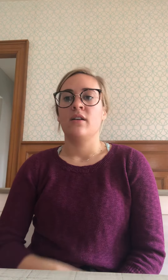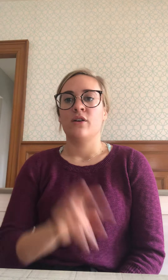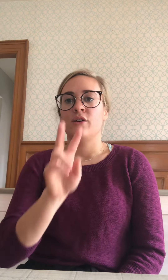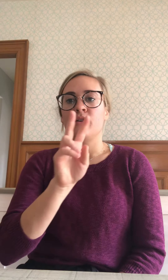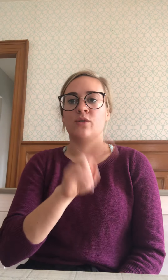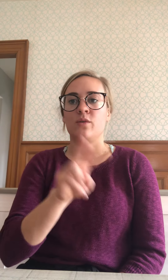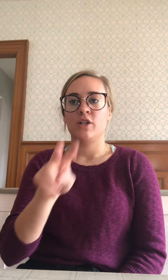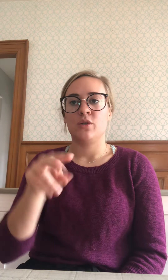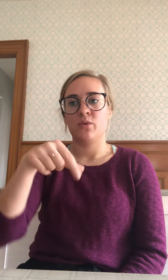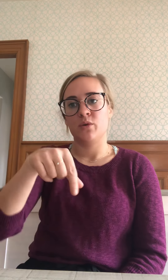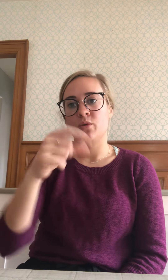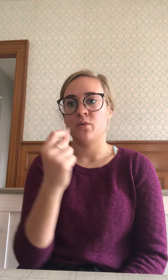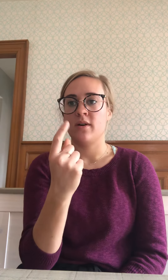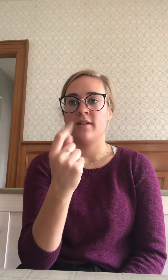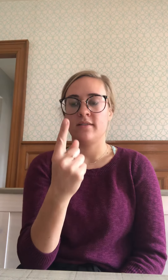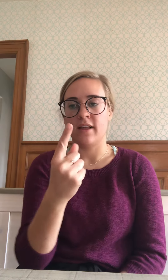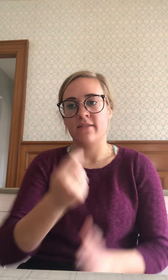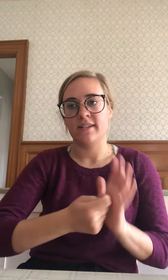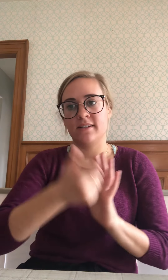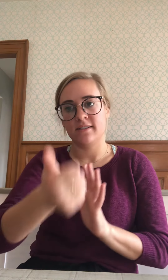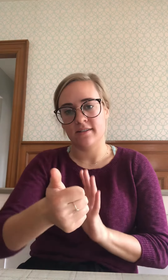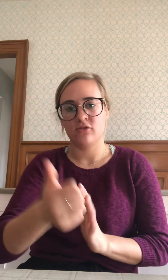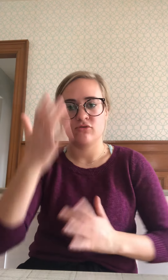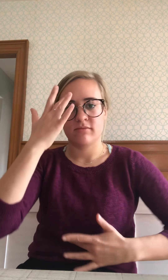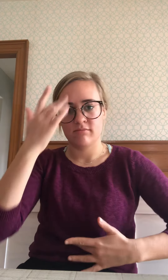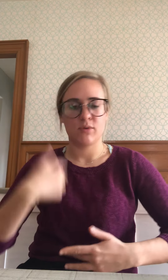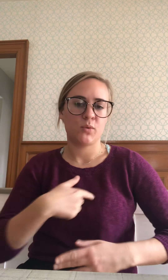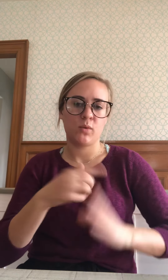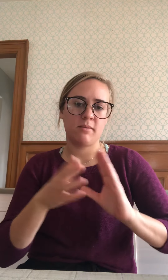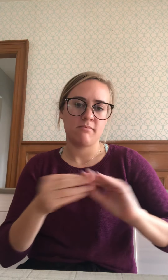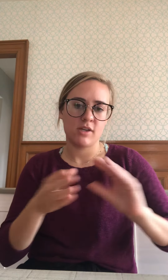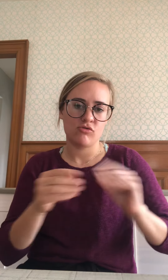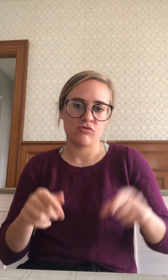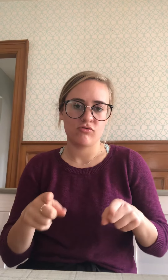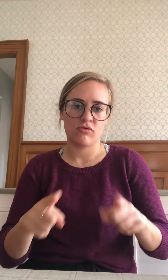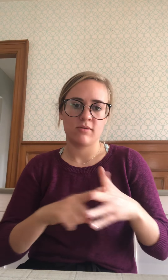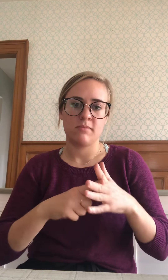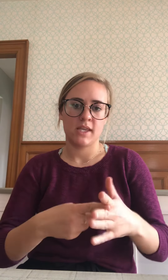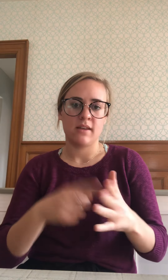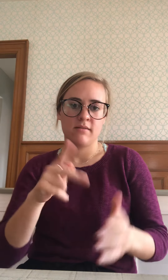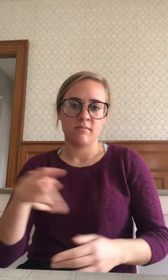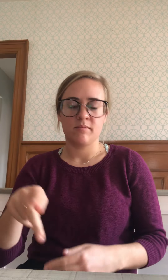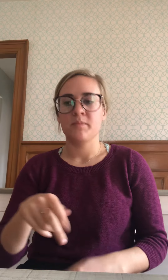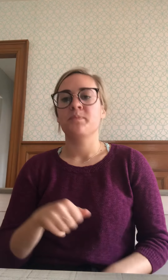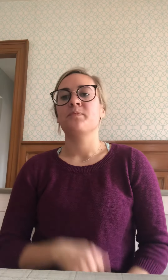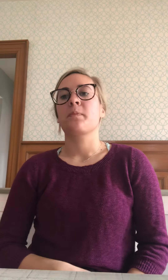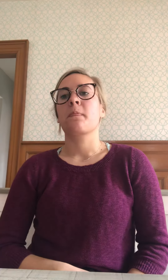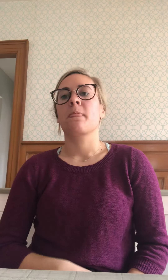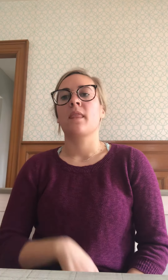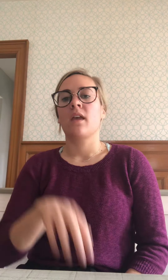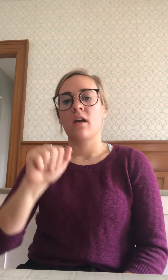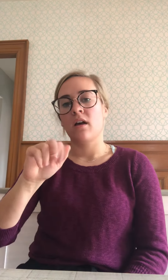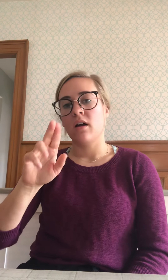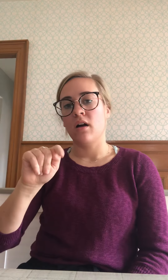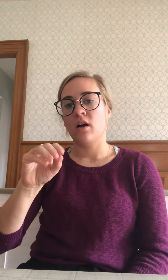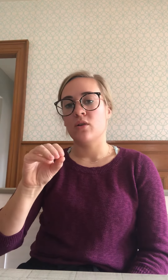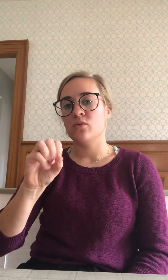22q11 deletion syndrome. And we mentioned this one at the beginning. This is an autosomal dominant condition, and it's linked to the